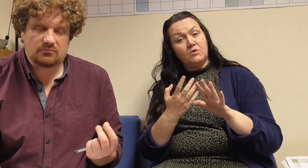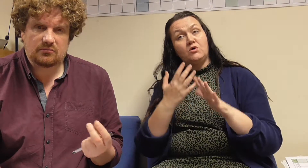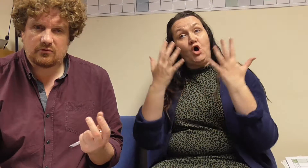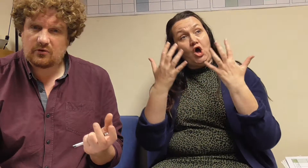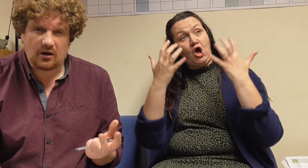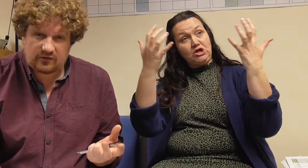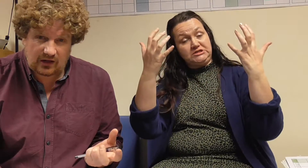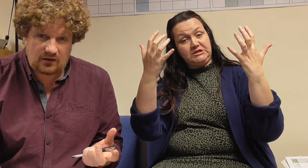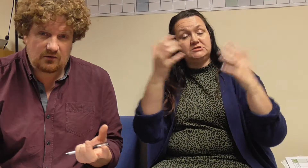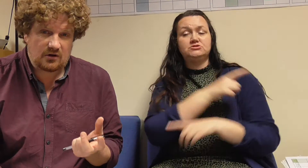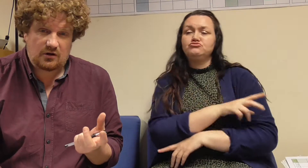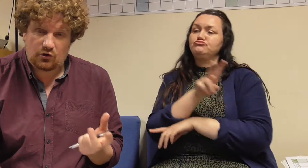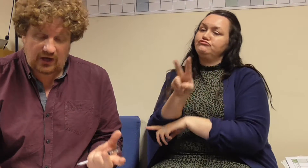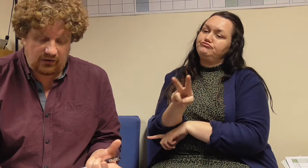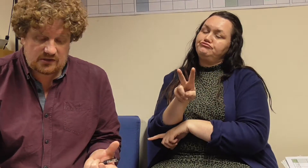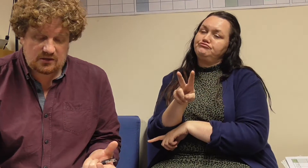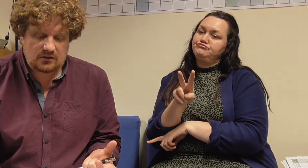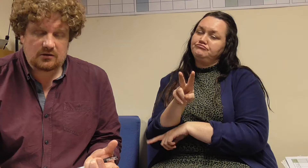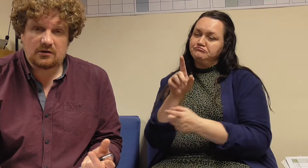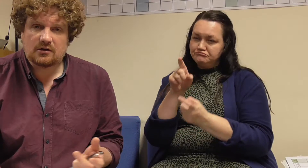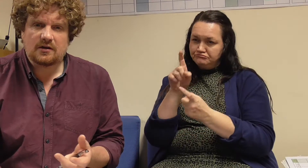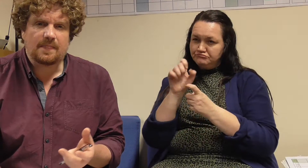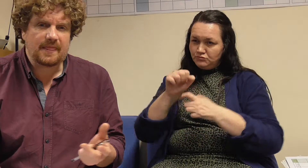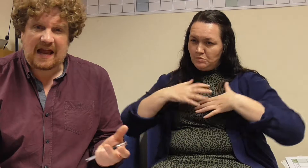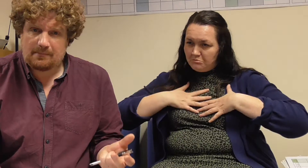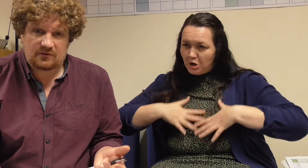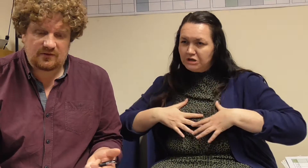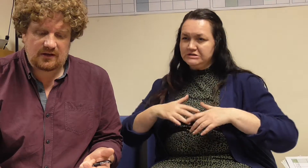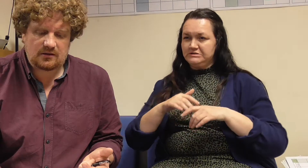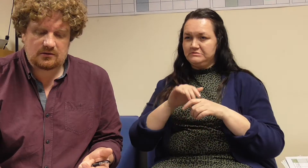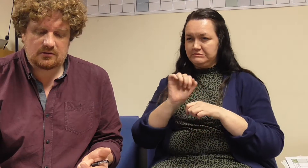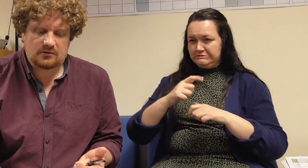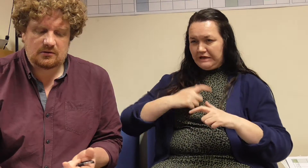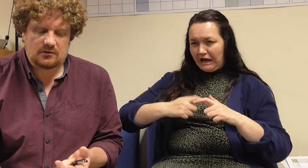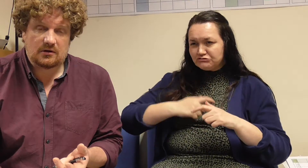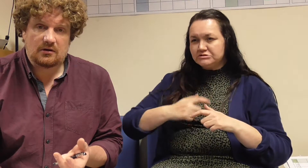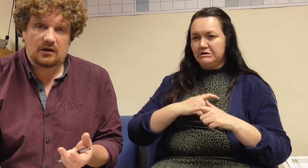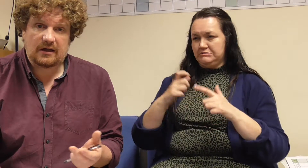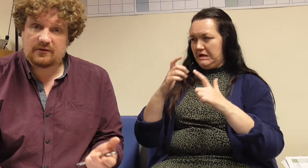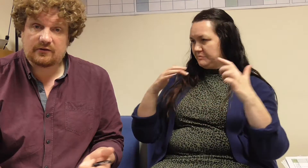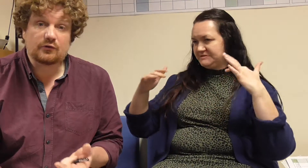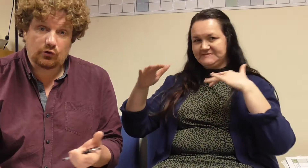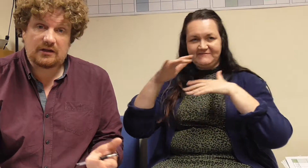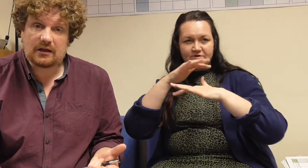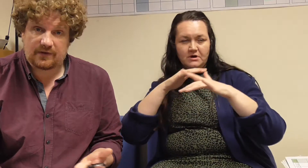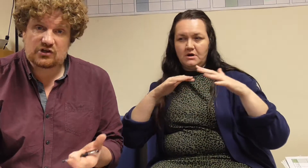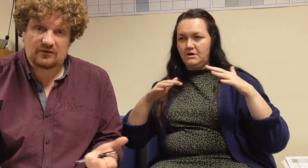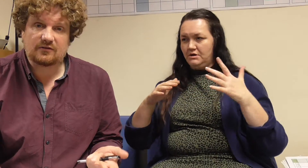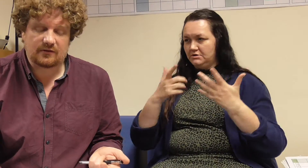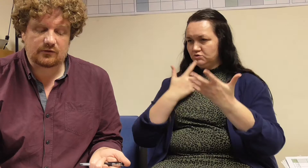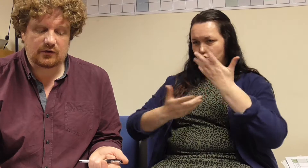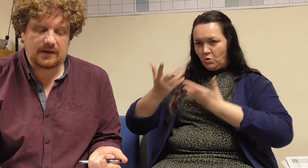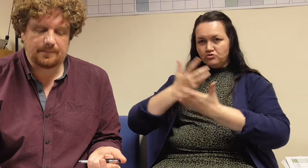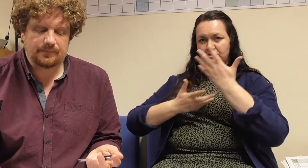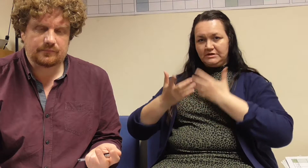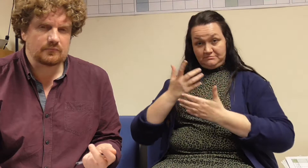to understand your character, the atmosphere, and the story and the changes